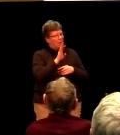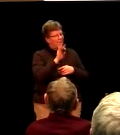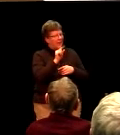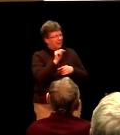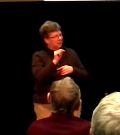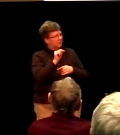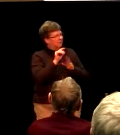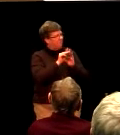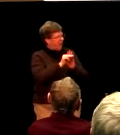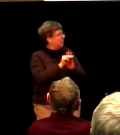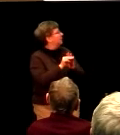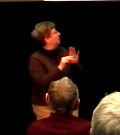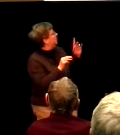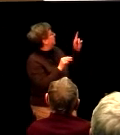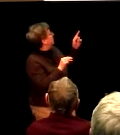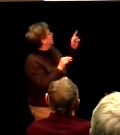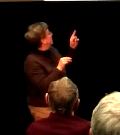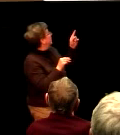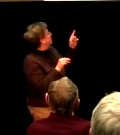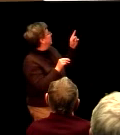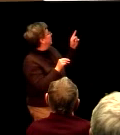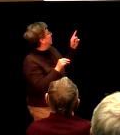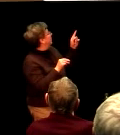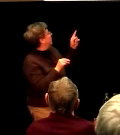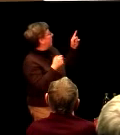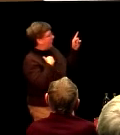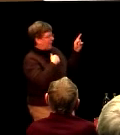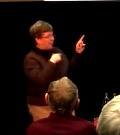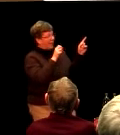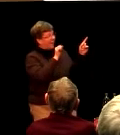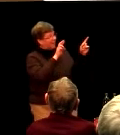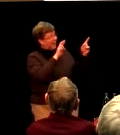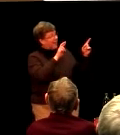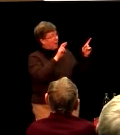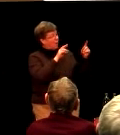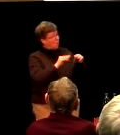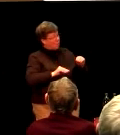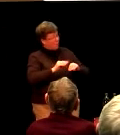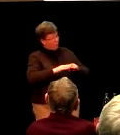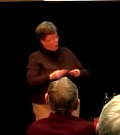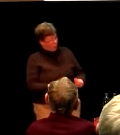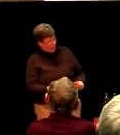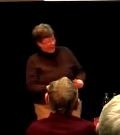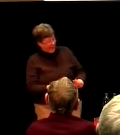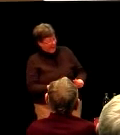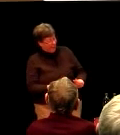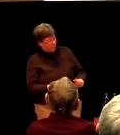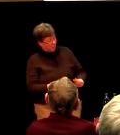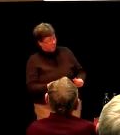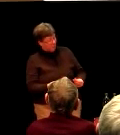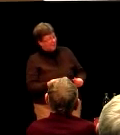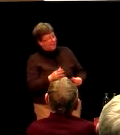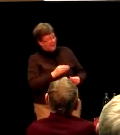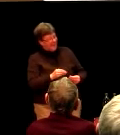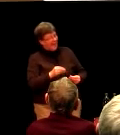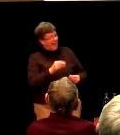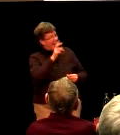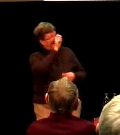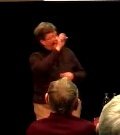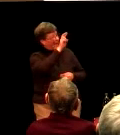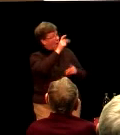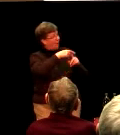this one, we have air masses moving around on the ground, but we also have air from higher